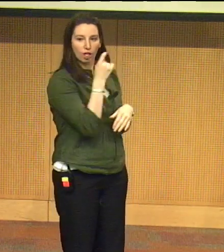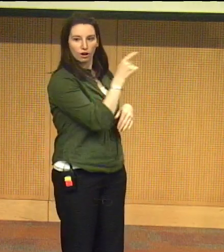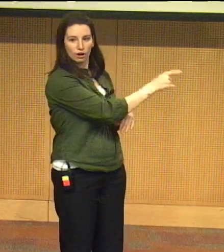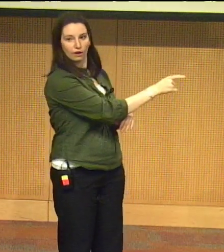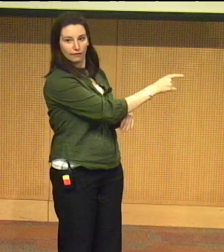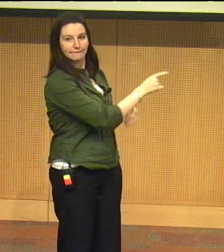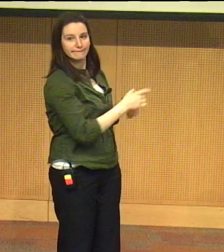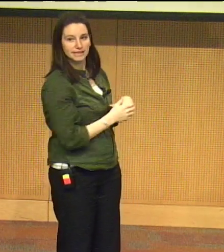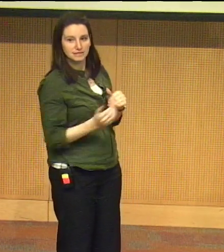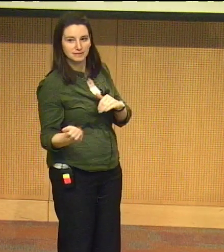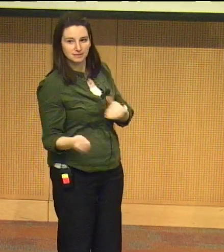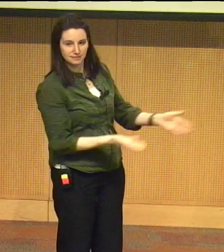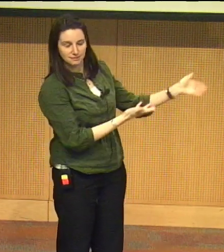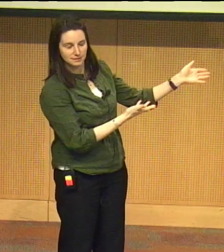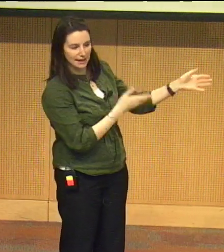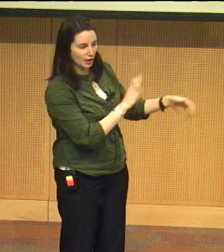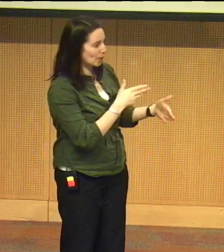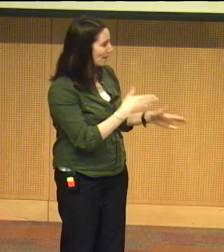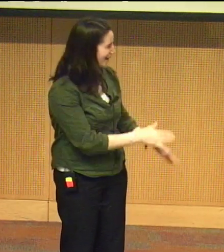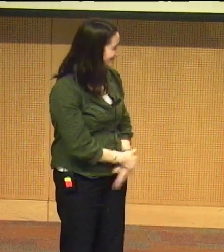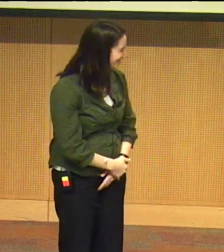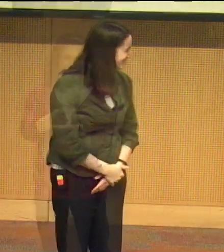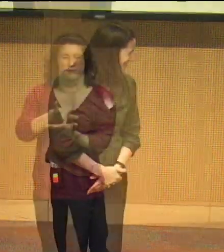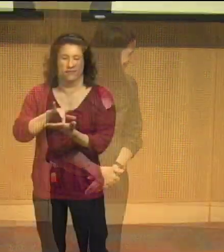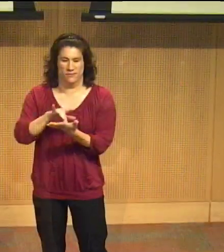her. Send it her way.